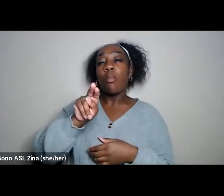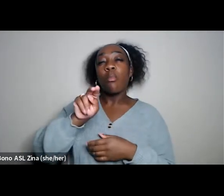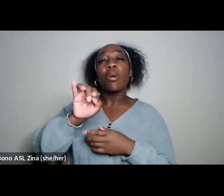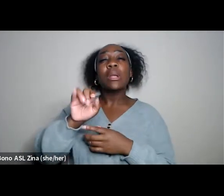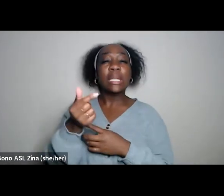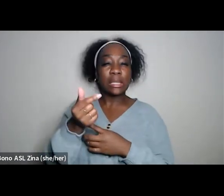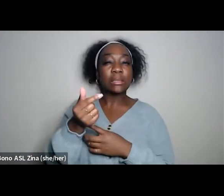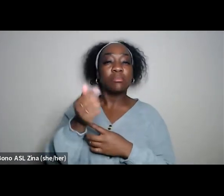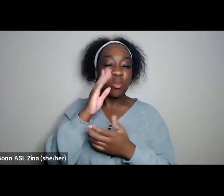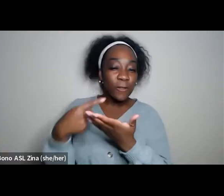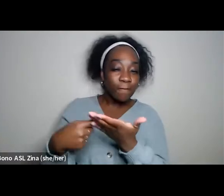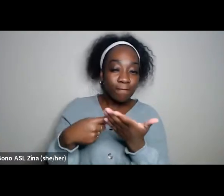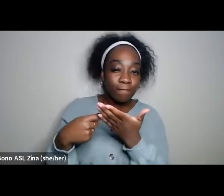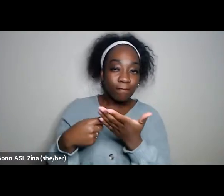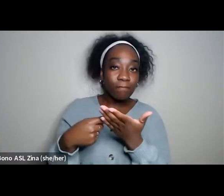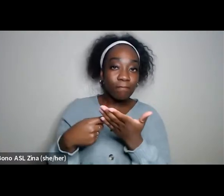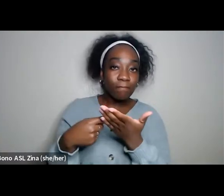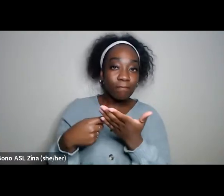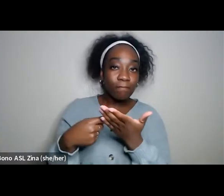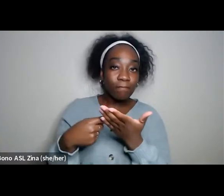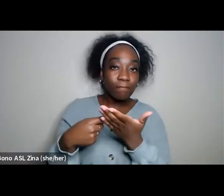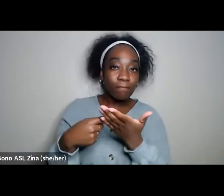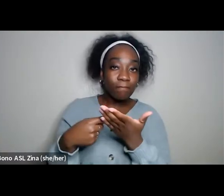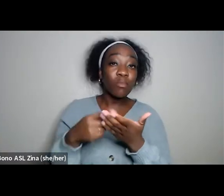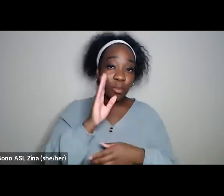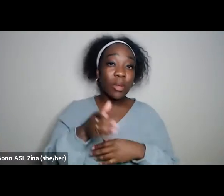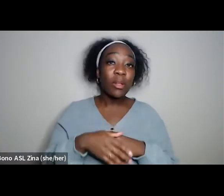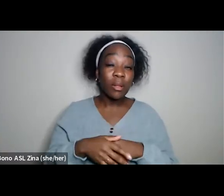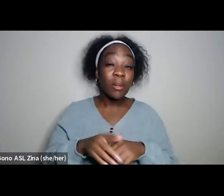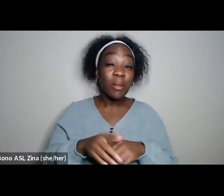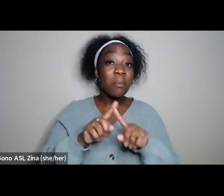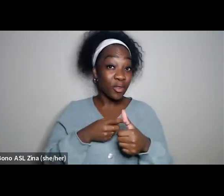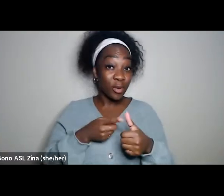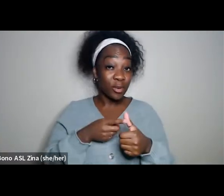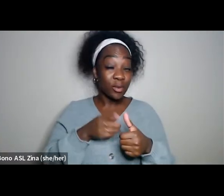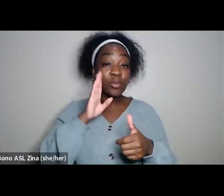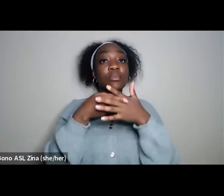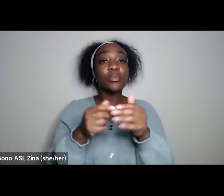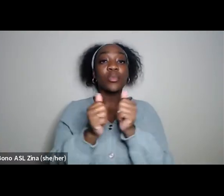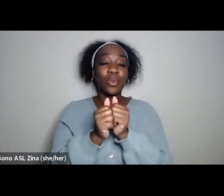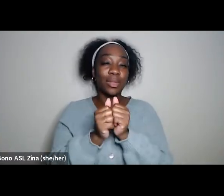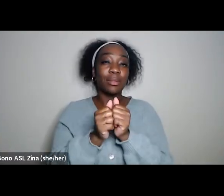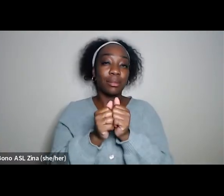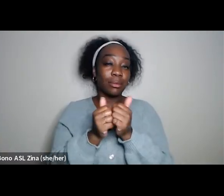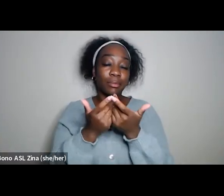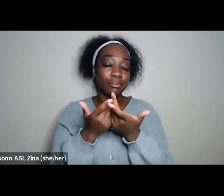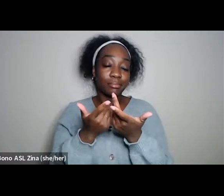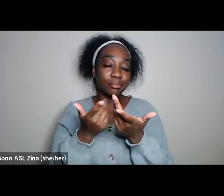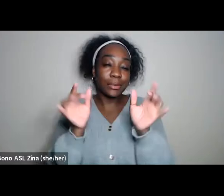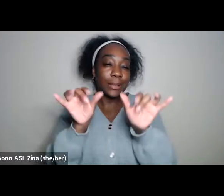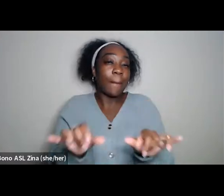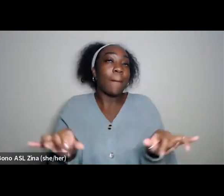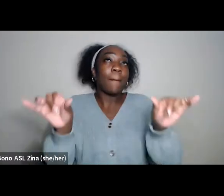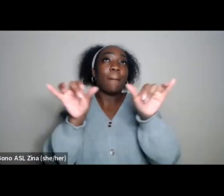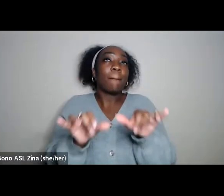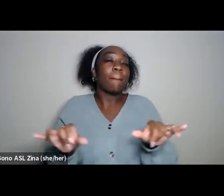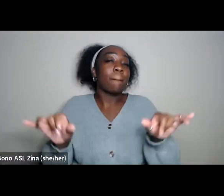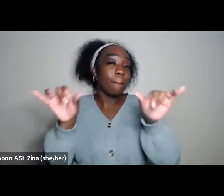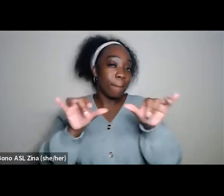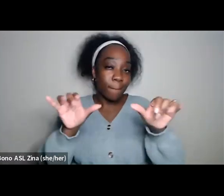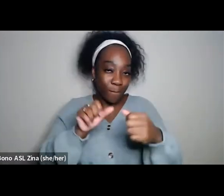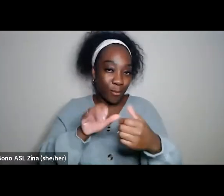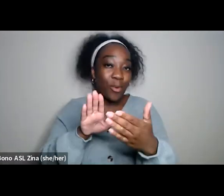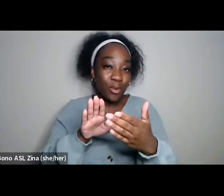But before we get to all of that, we're going to start the class the way that we always do, which is our